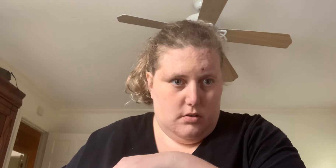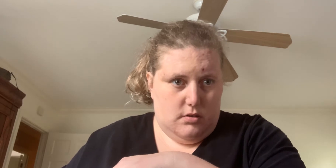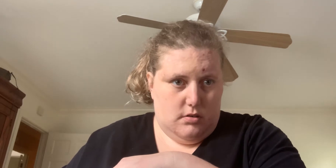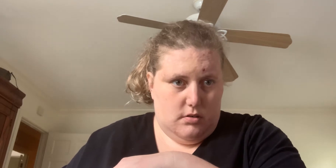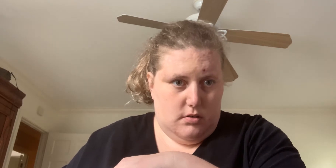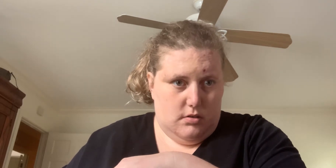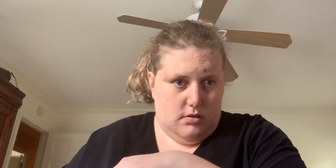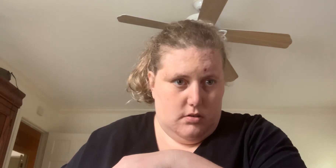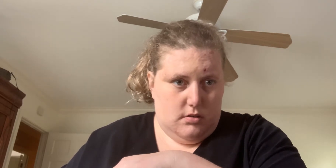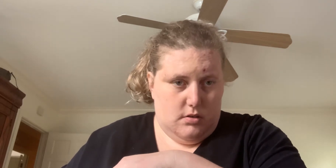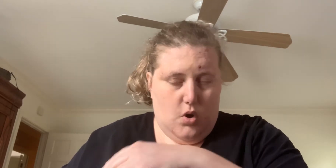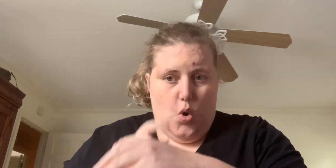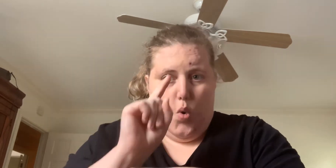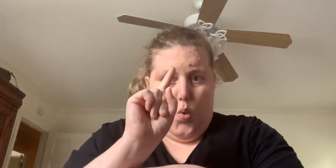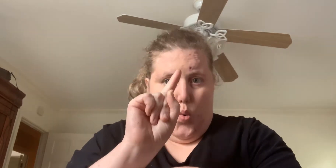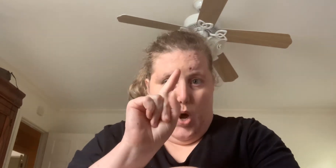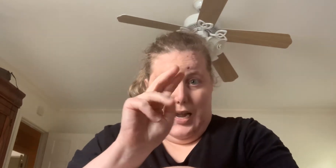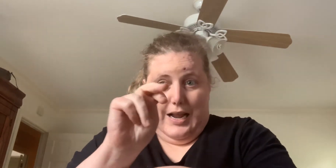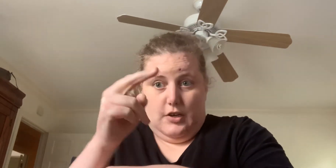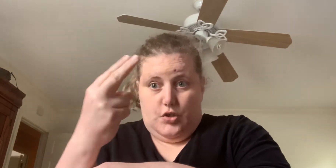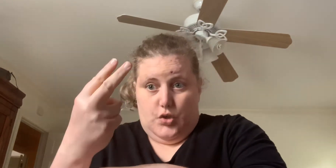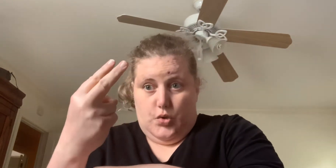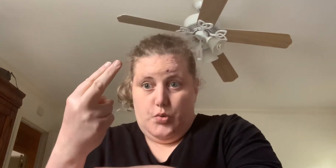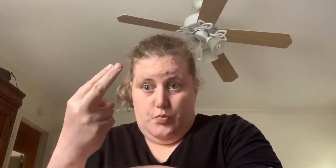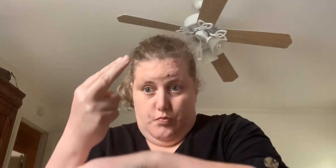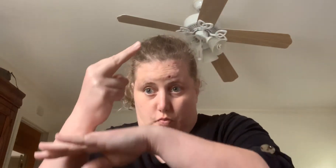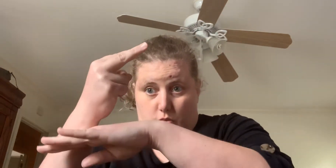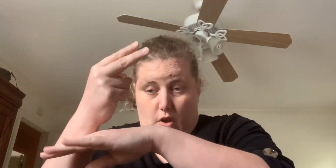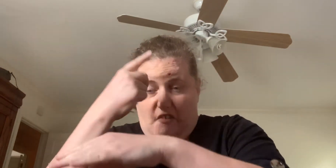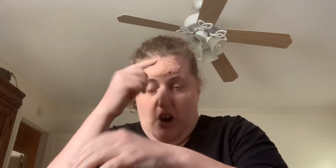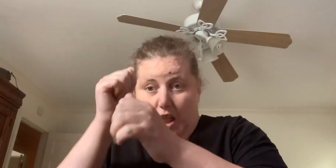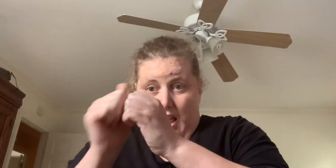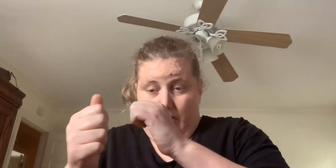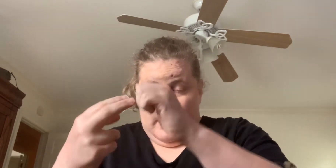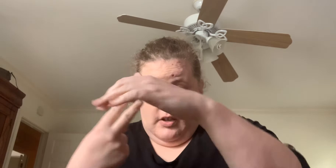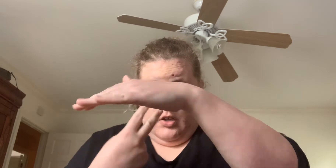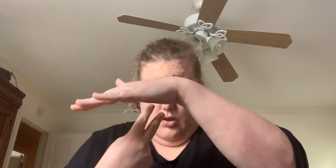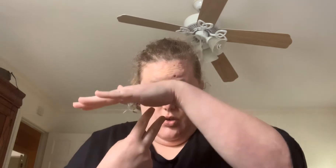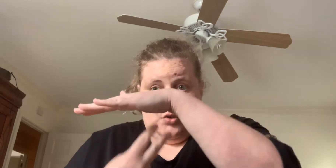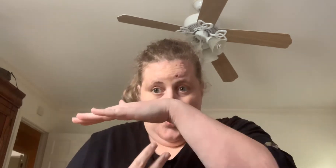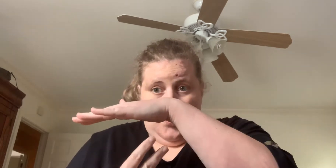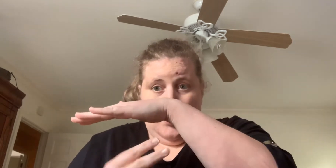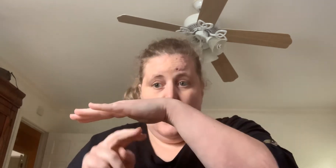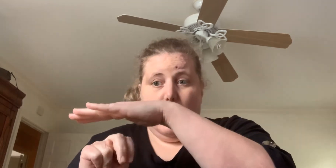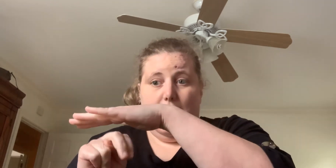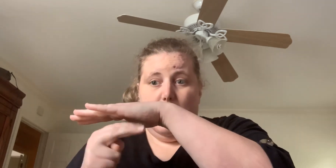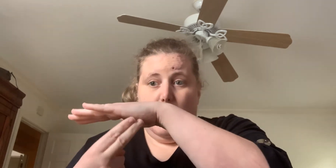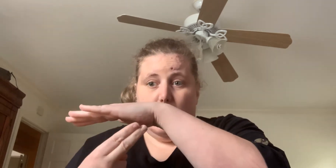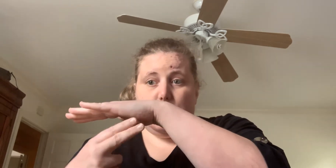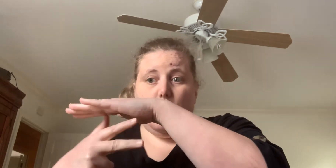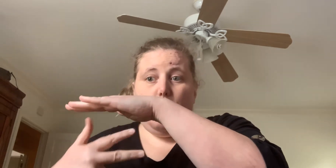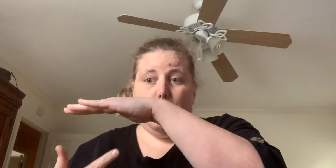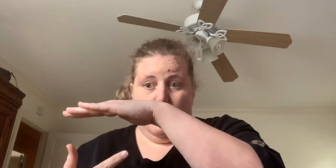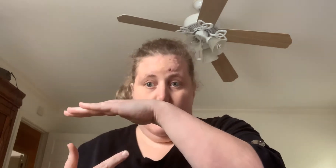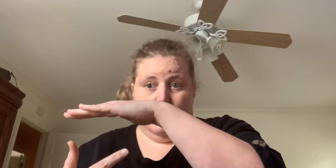N2 per every 2 NH3s. So our equation then is going to be